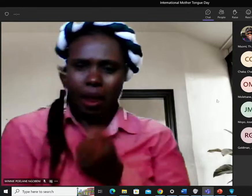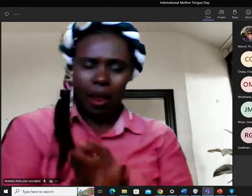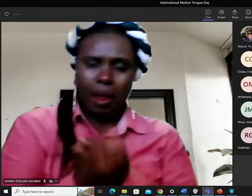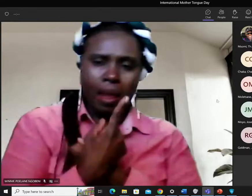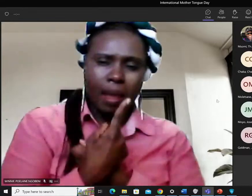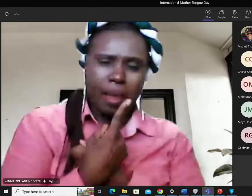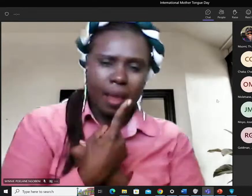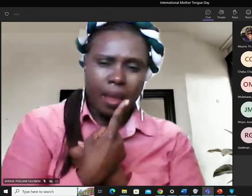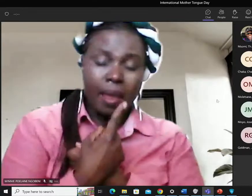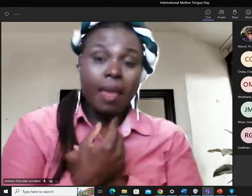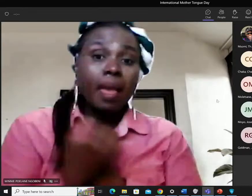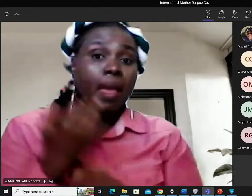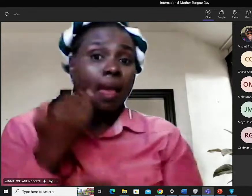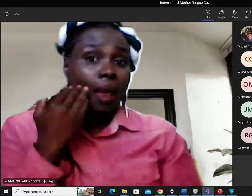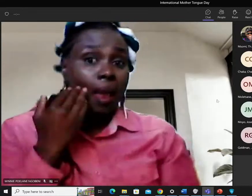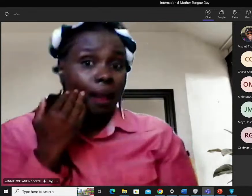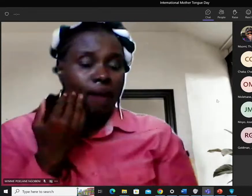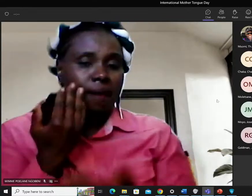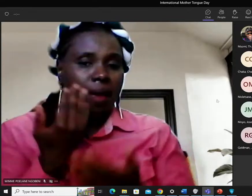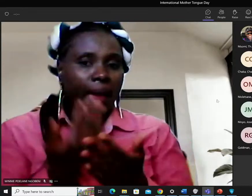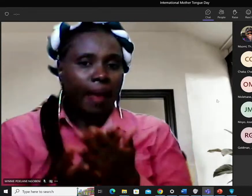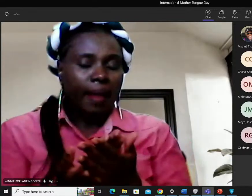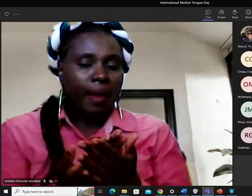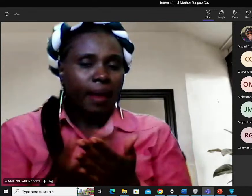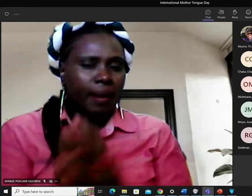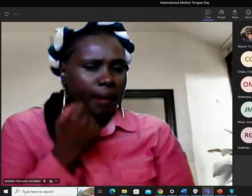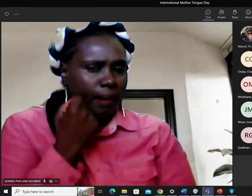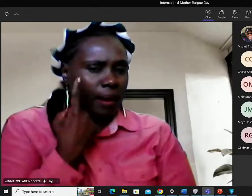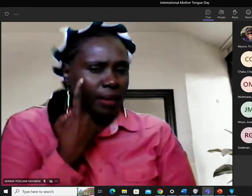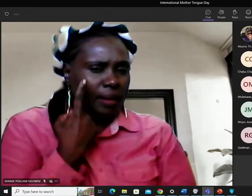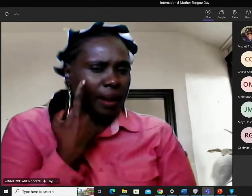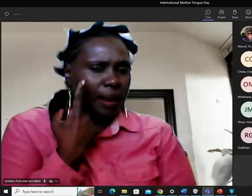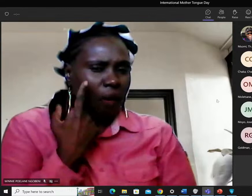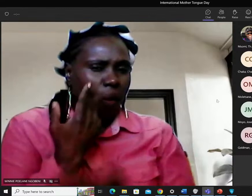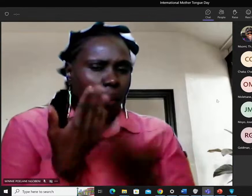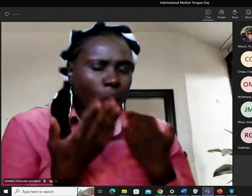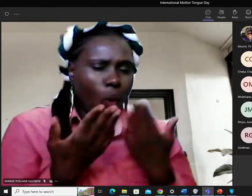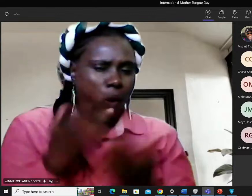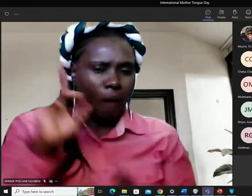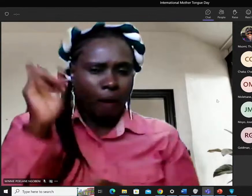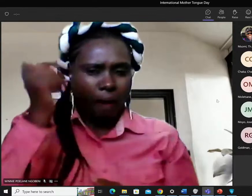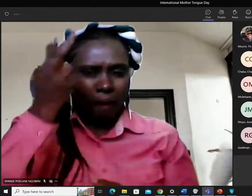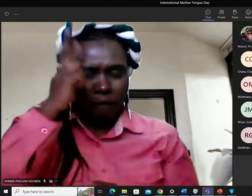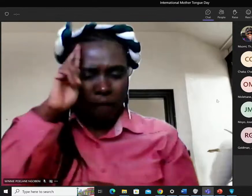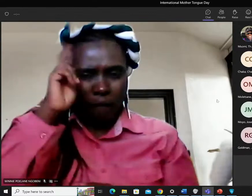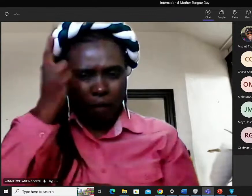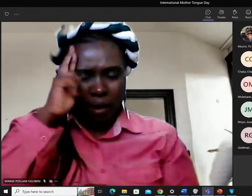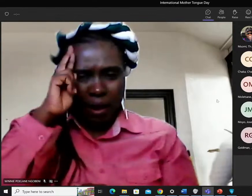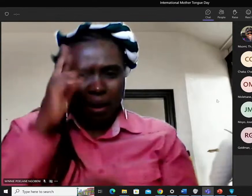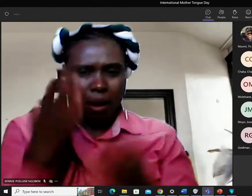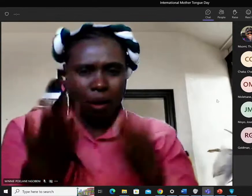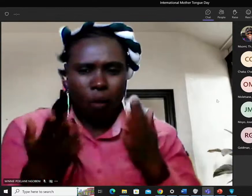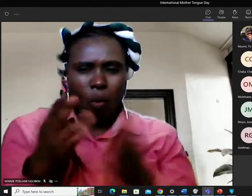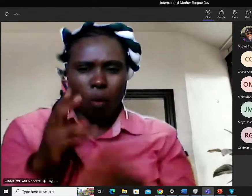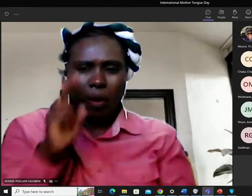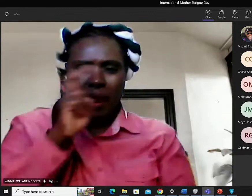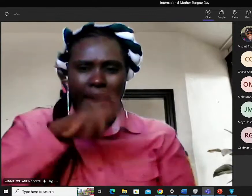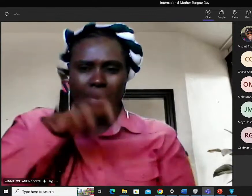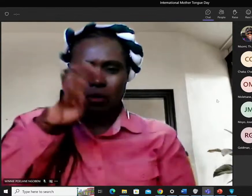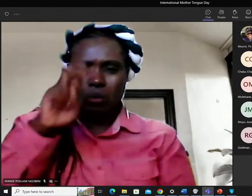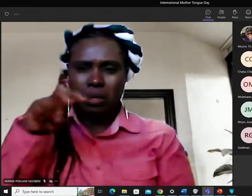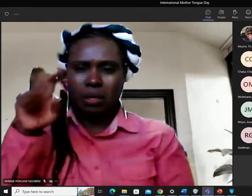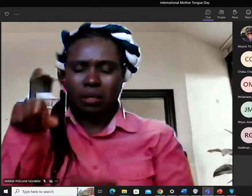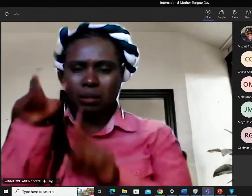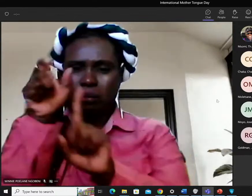understand though that if it was a foreigner or perhaps a tourist would understand,